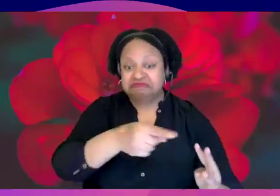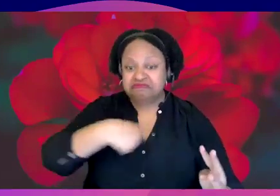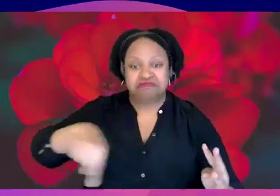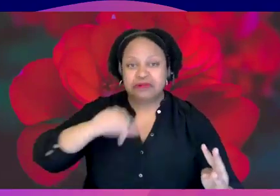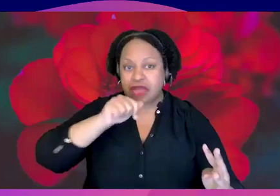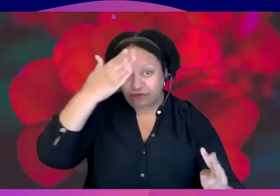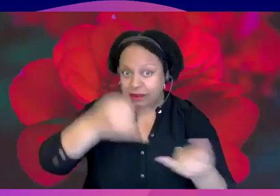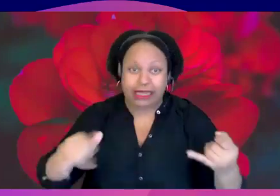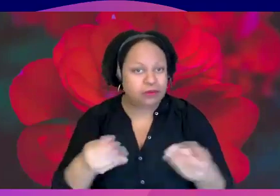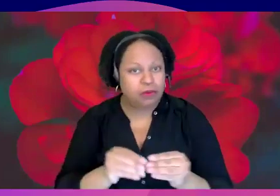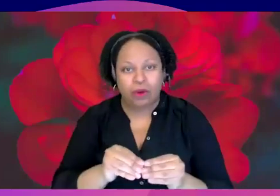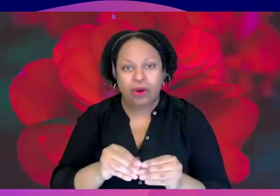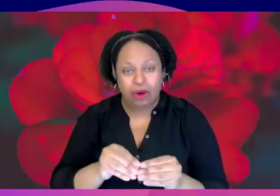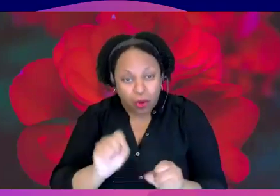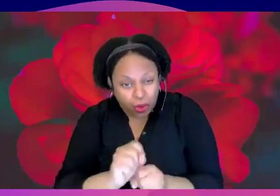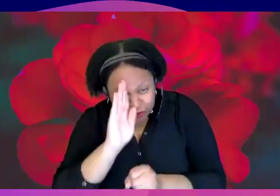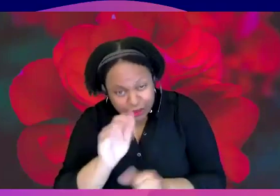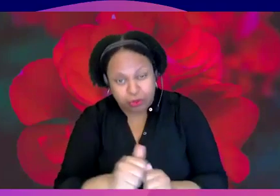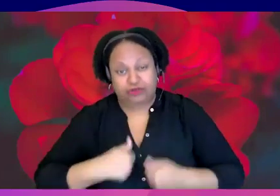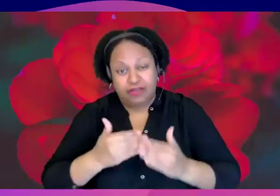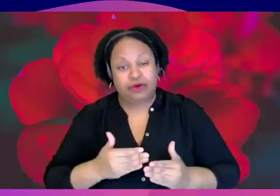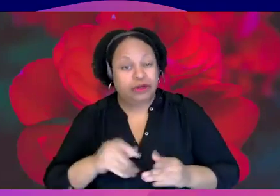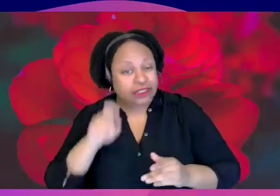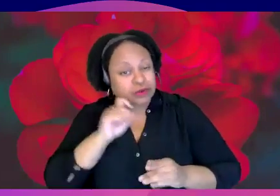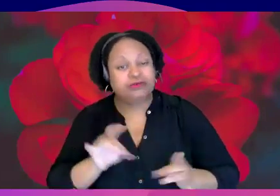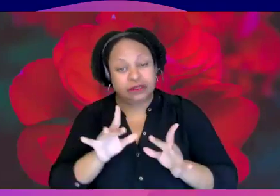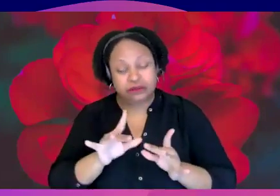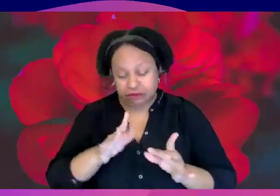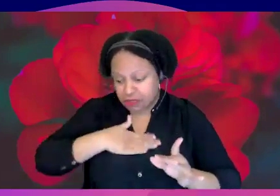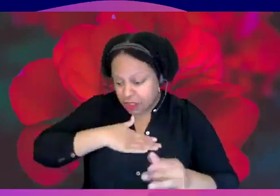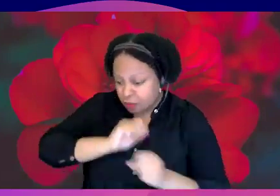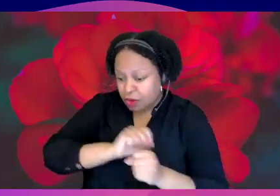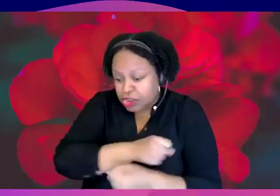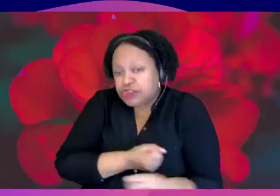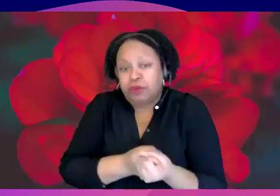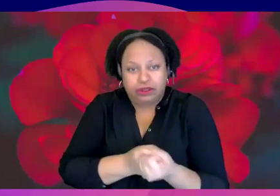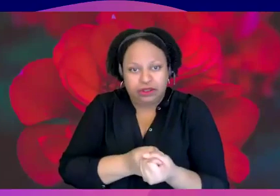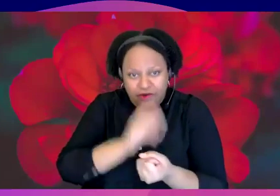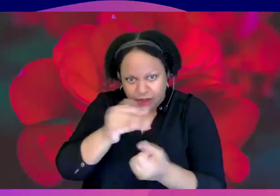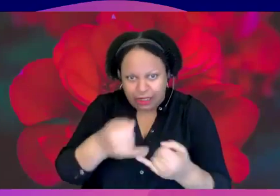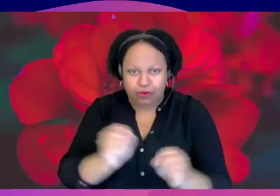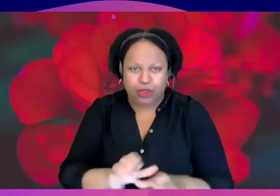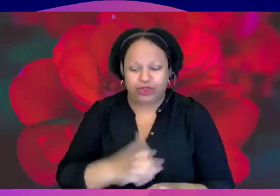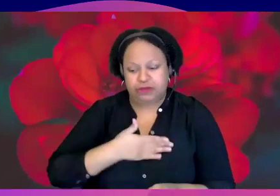longer frontline with survivors of sexual violence, my work is focused on supporting those who are.